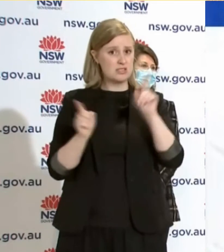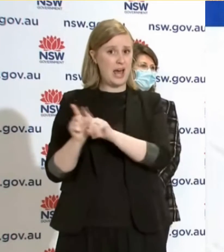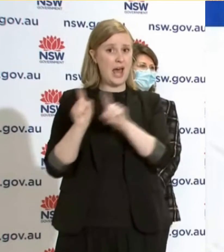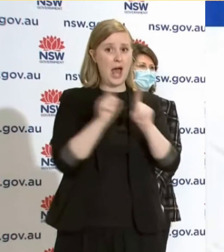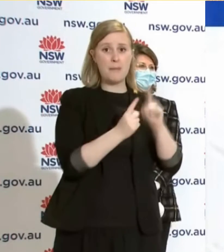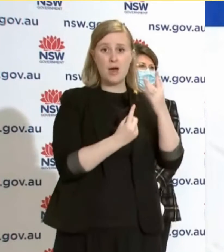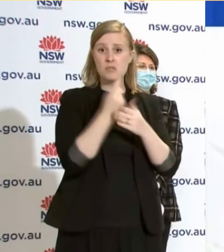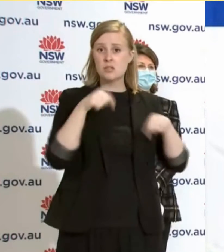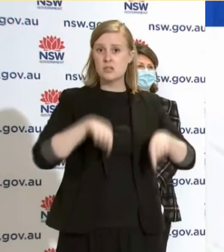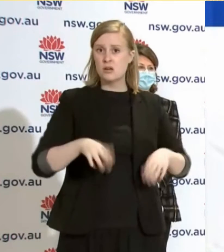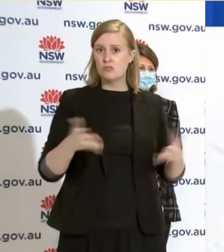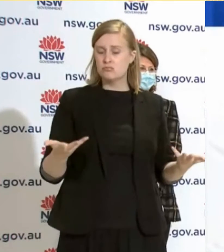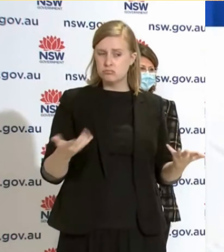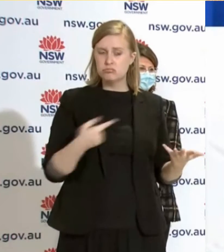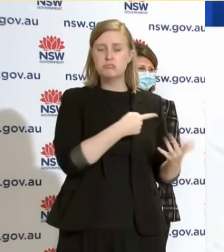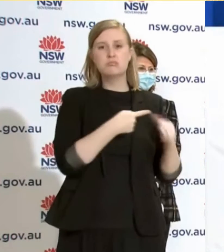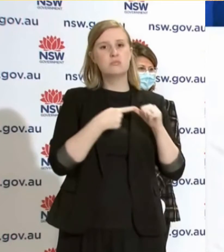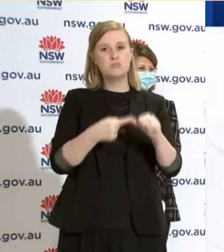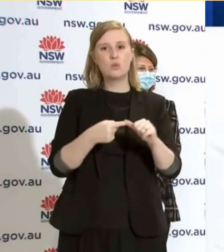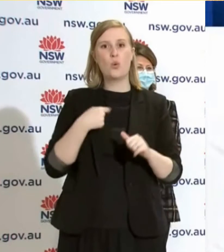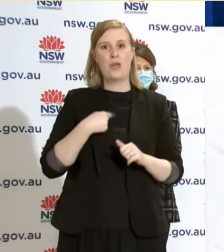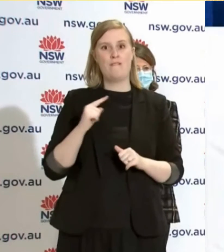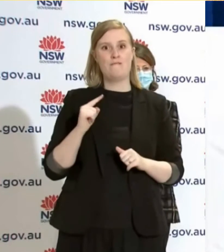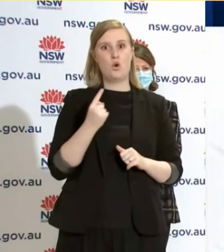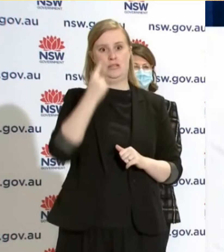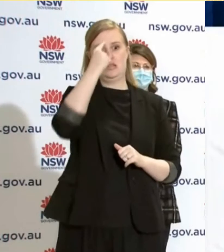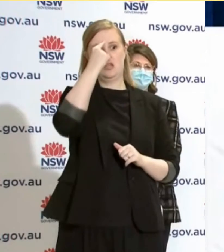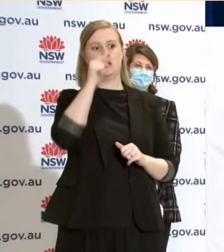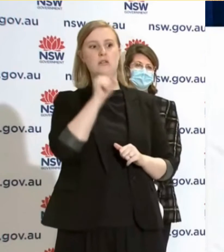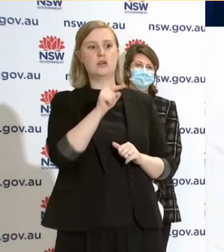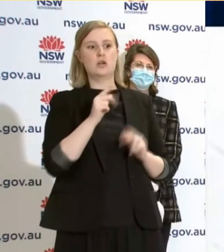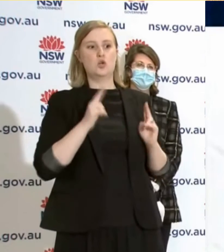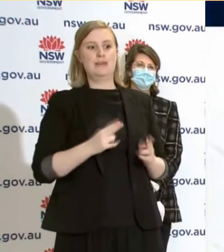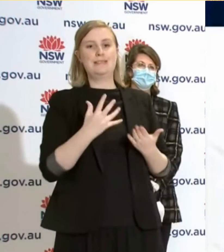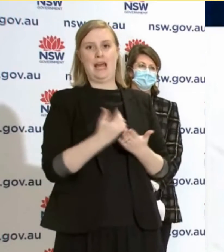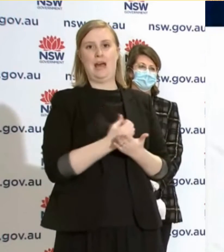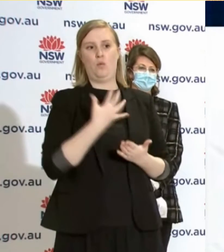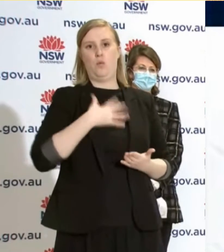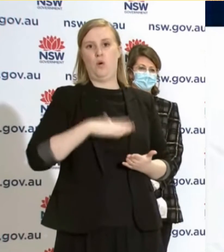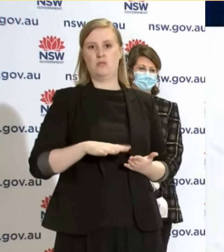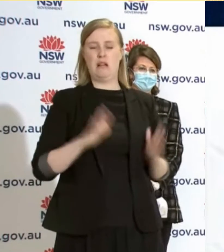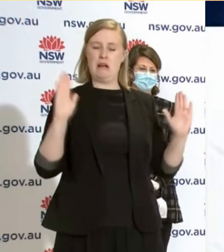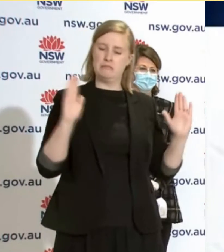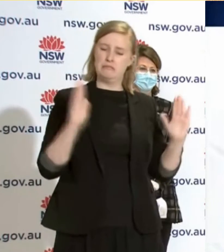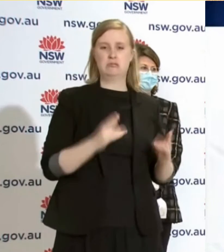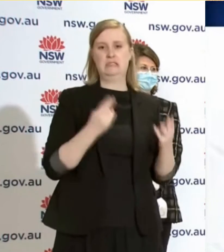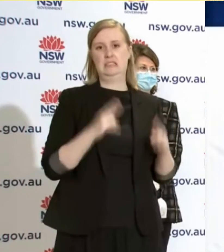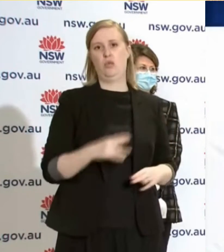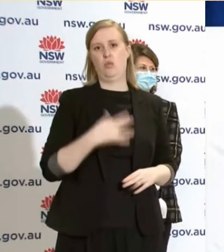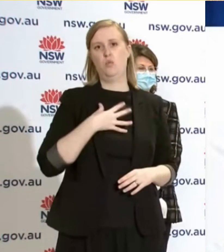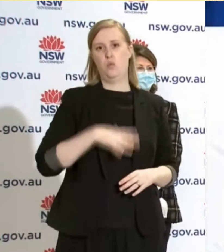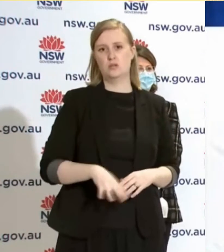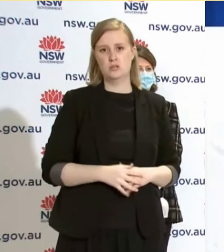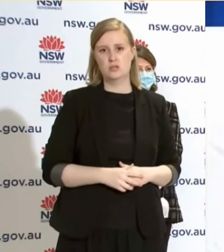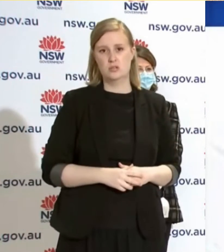protect human life and to live as freely as possible while we do that. But we also have to accept that there's been no state or nation on the